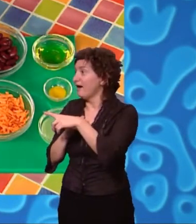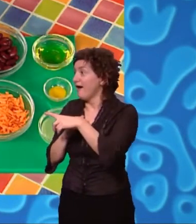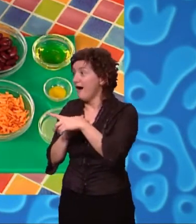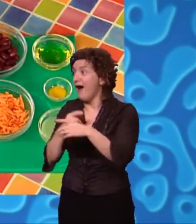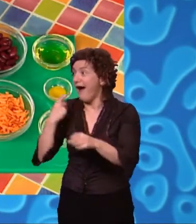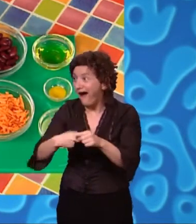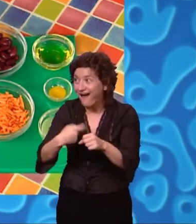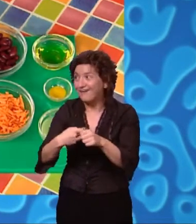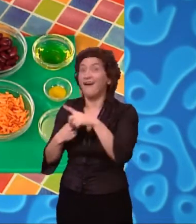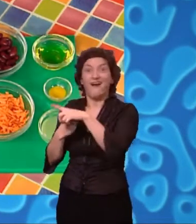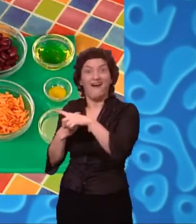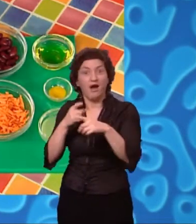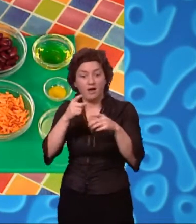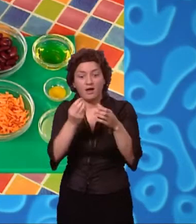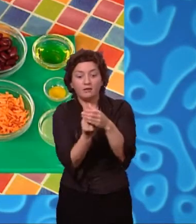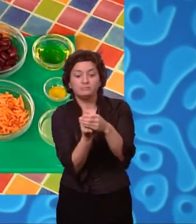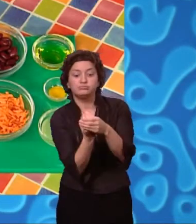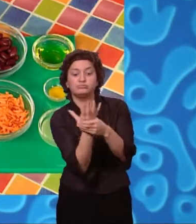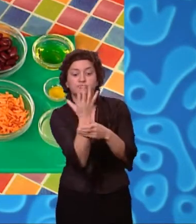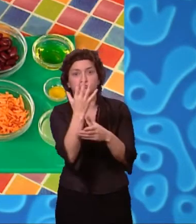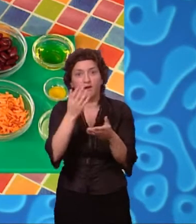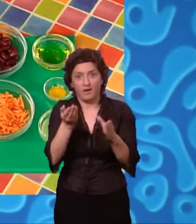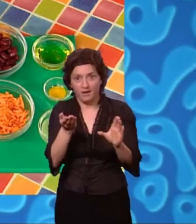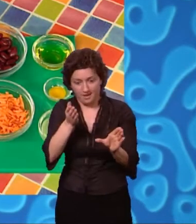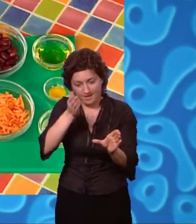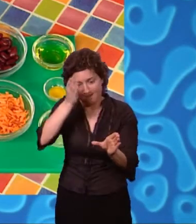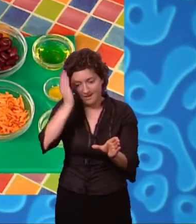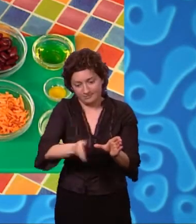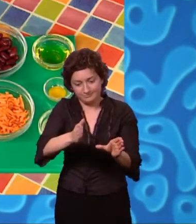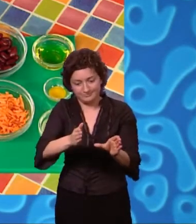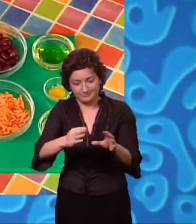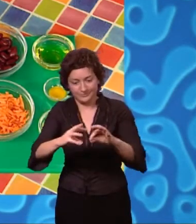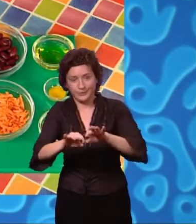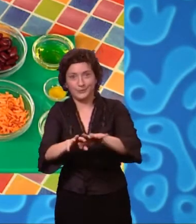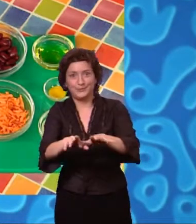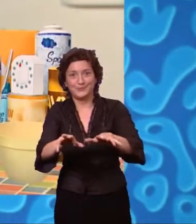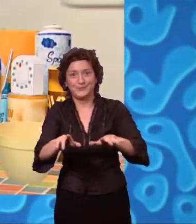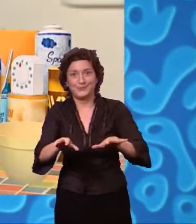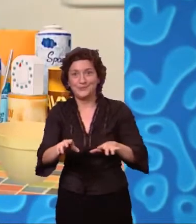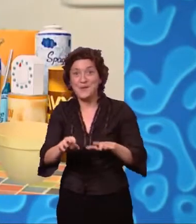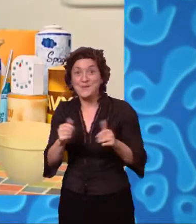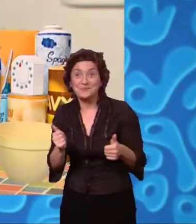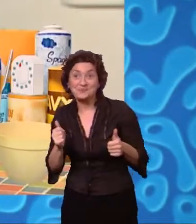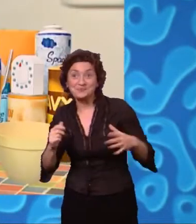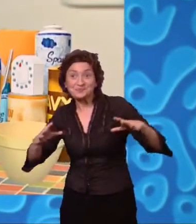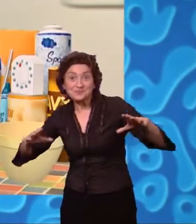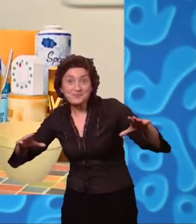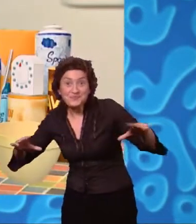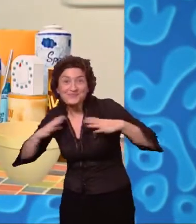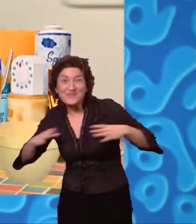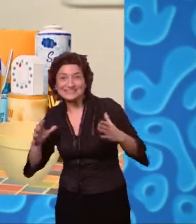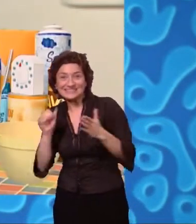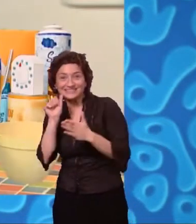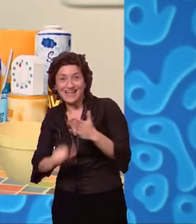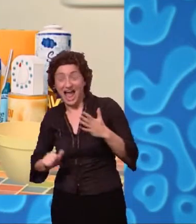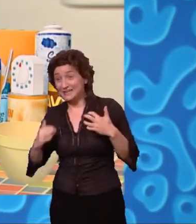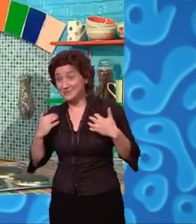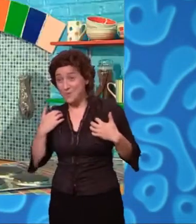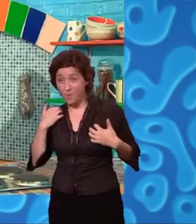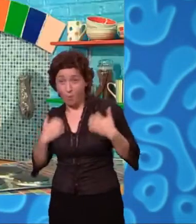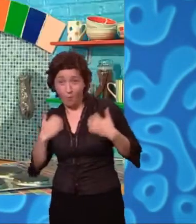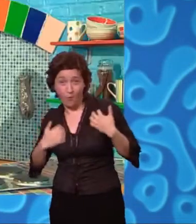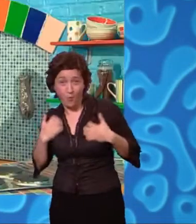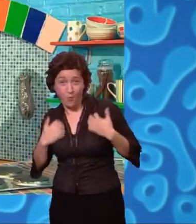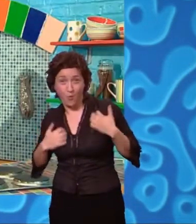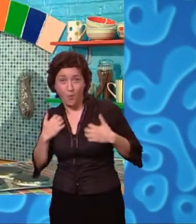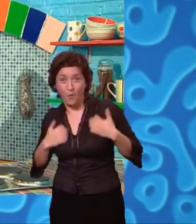1. And mung bean sprouts, 100 grams. Whoopee, let's get started.